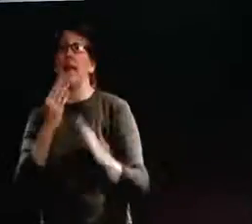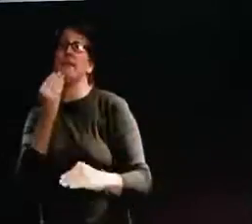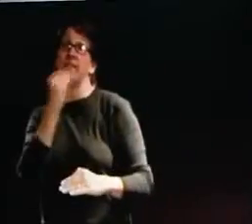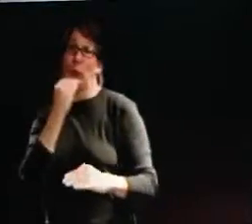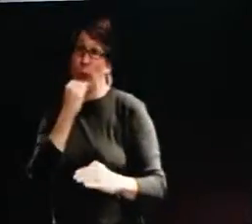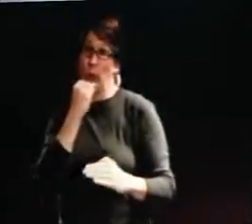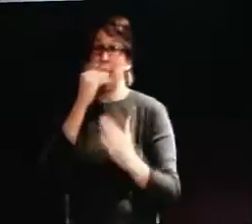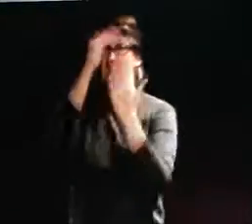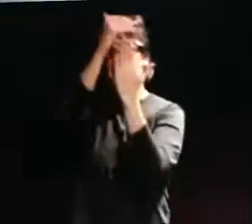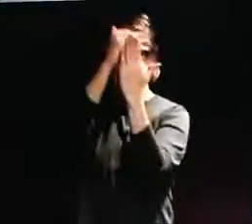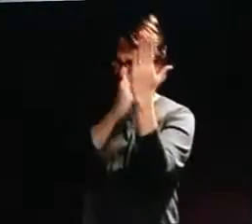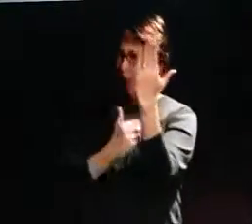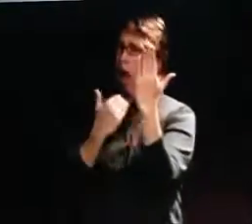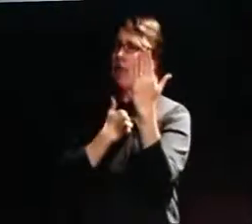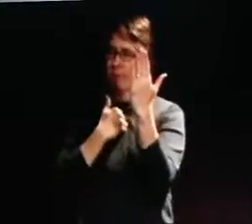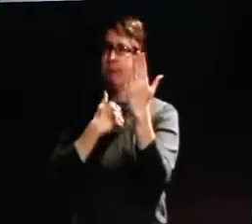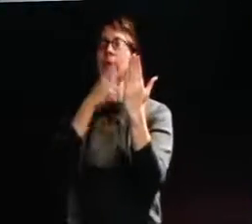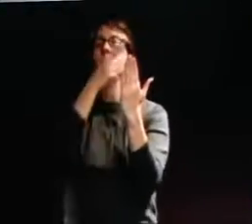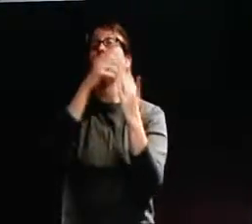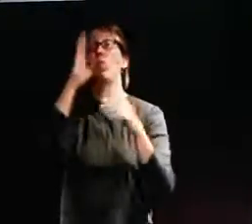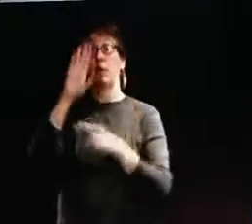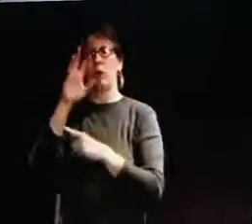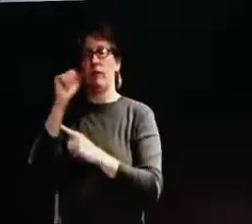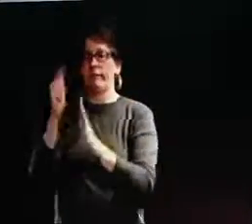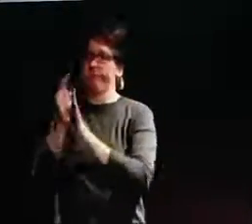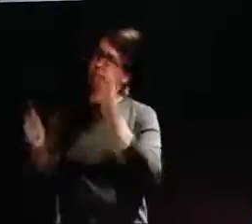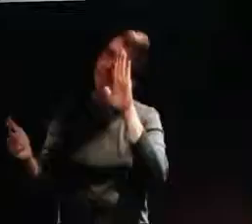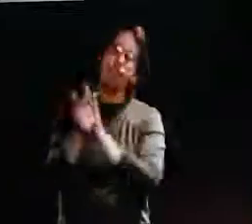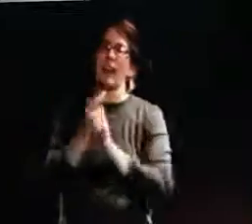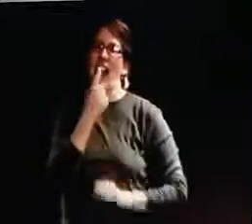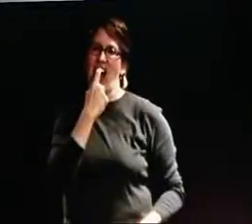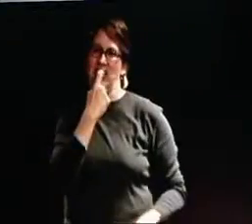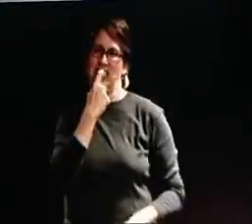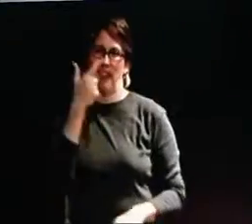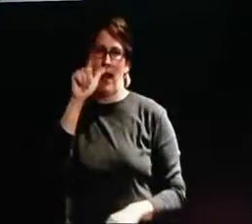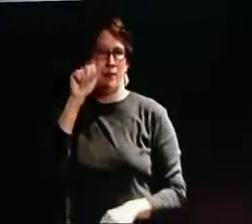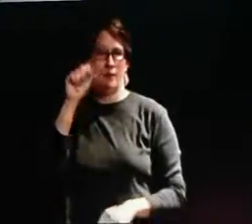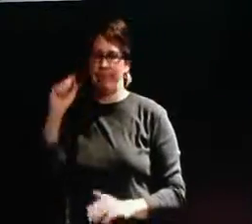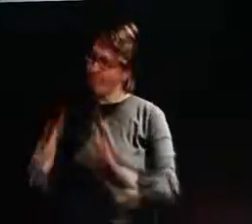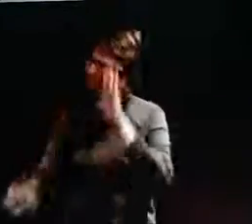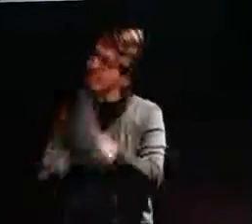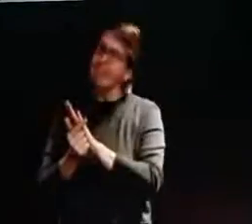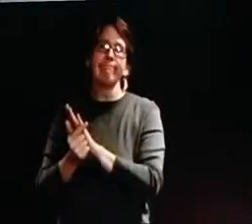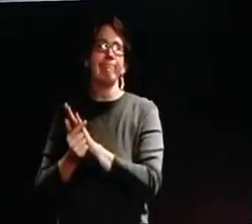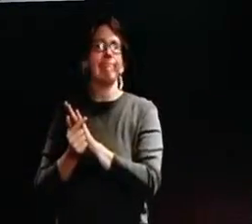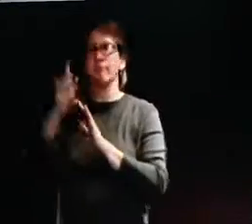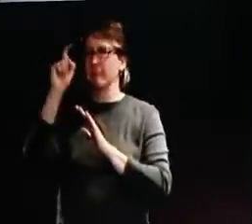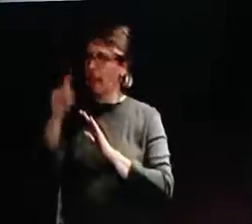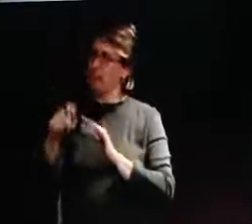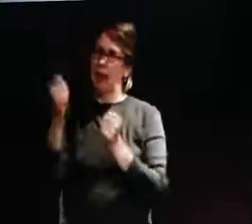know. They have all those lists about the camping gears that you'll need. They also have lists that will help you prepare meals.